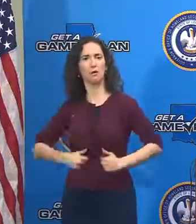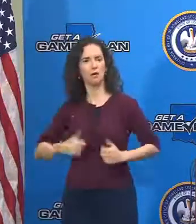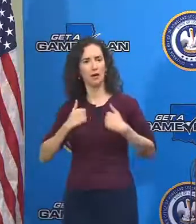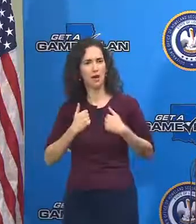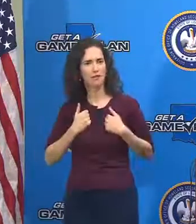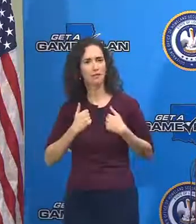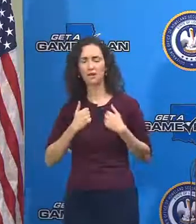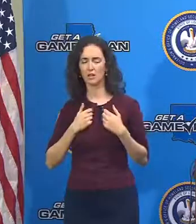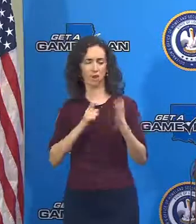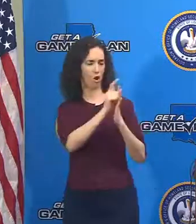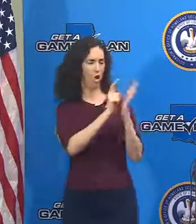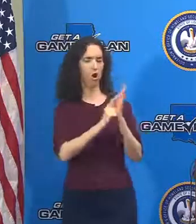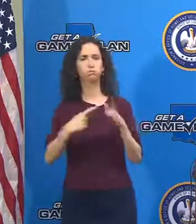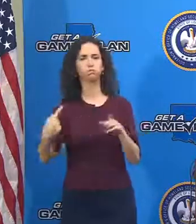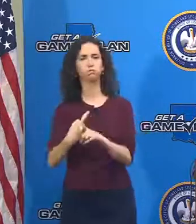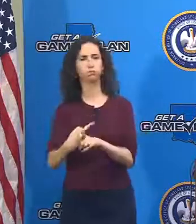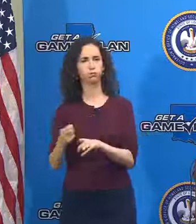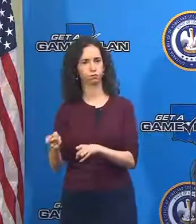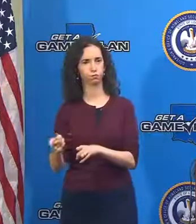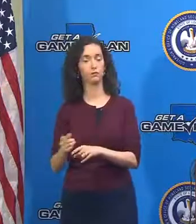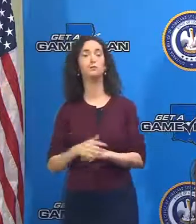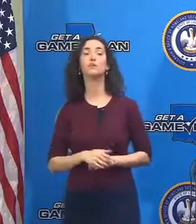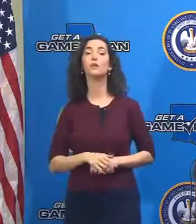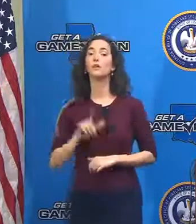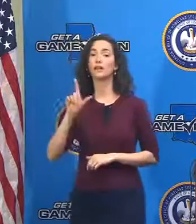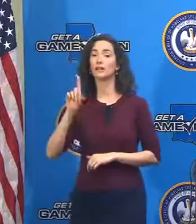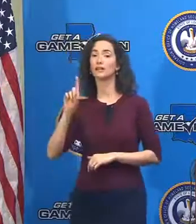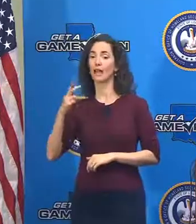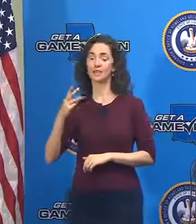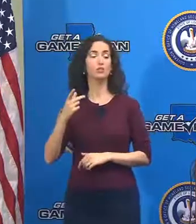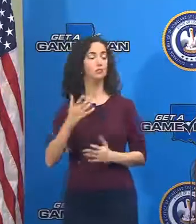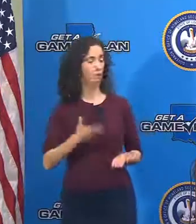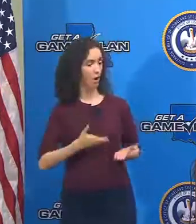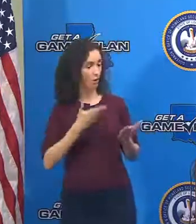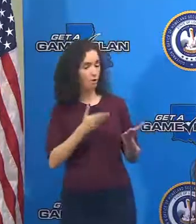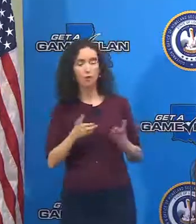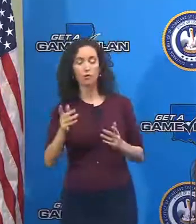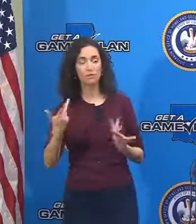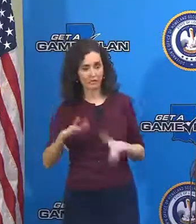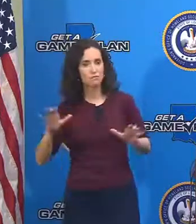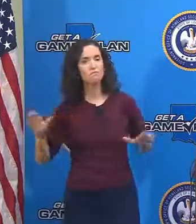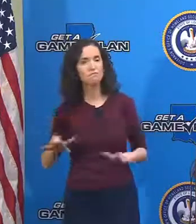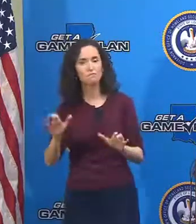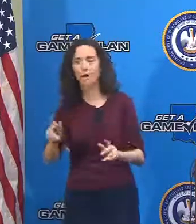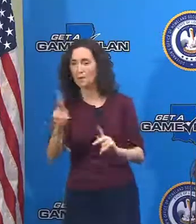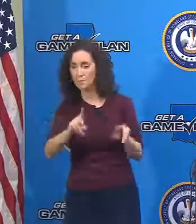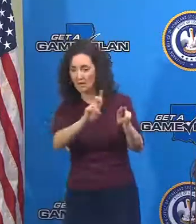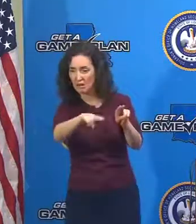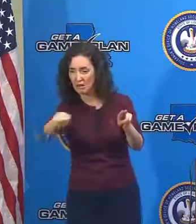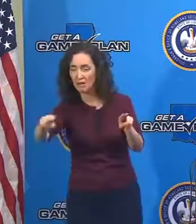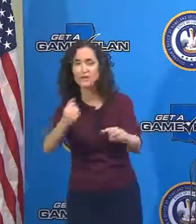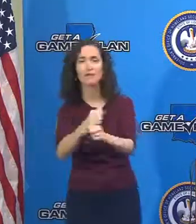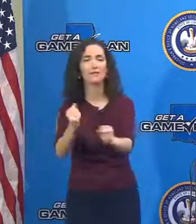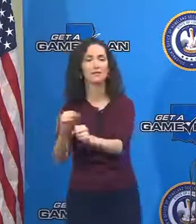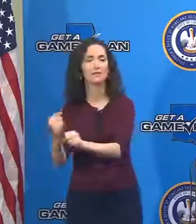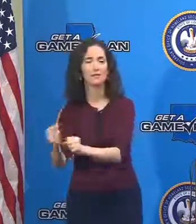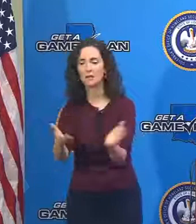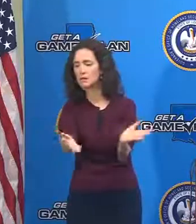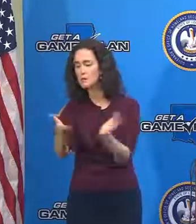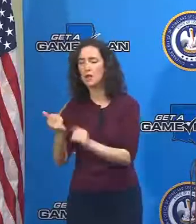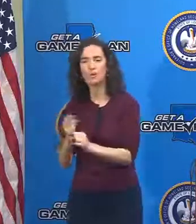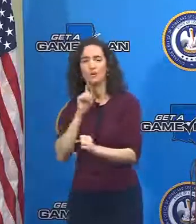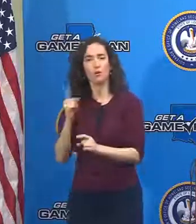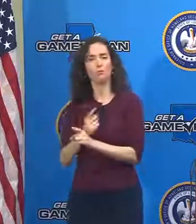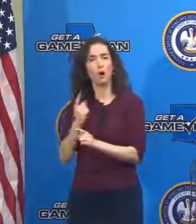statutes. LDH did move to rescue the residents to ensure that they received the proper care and services that